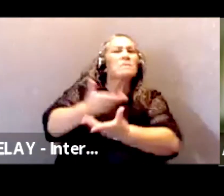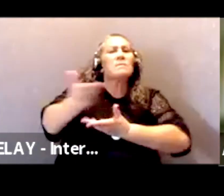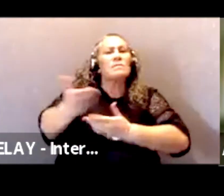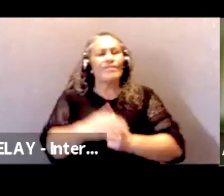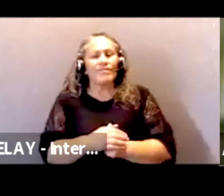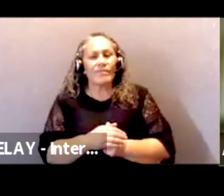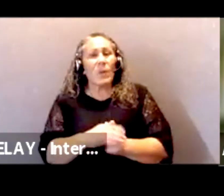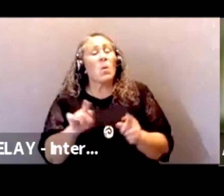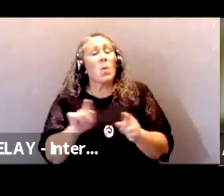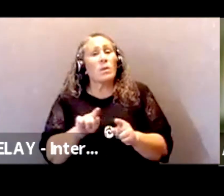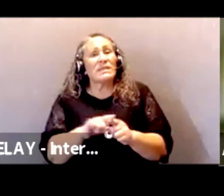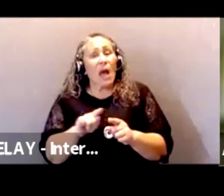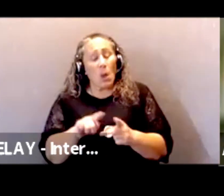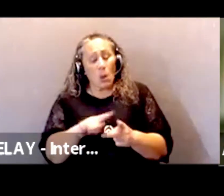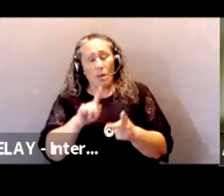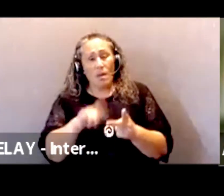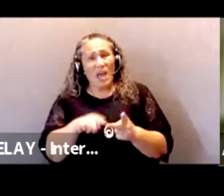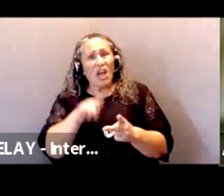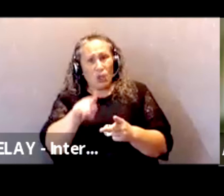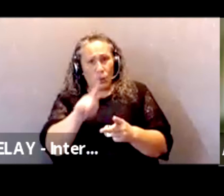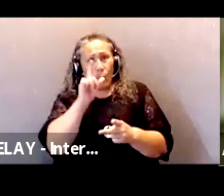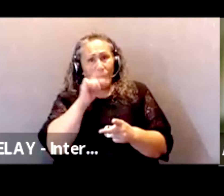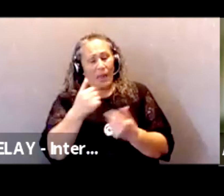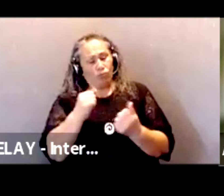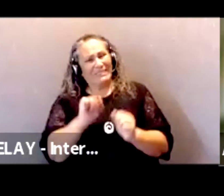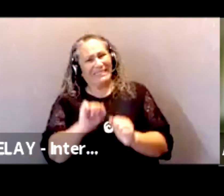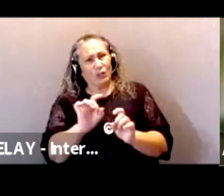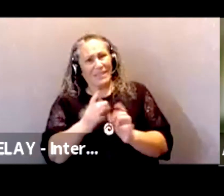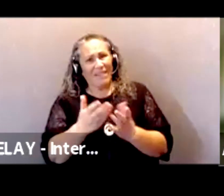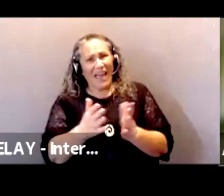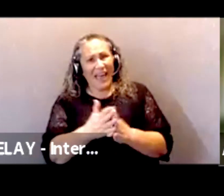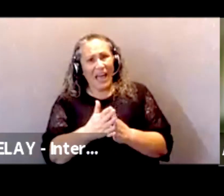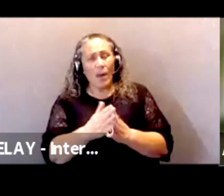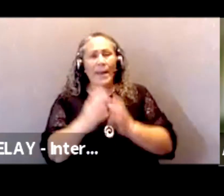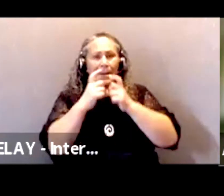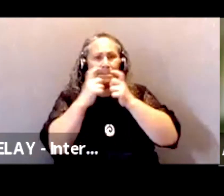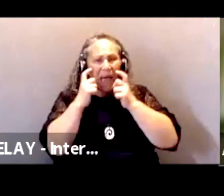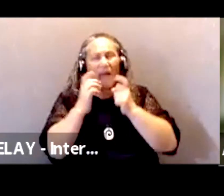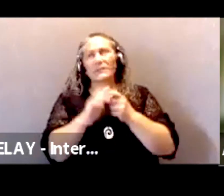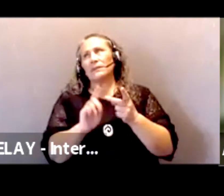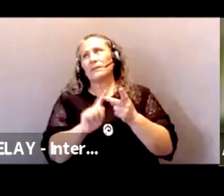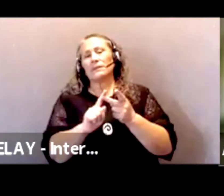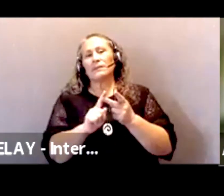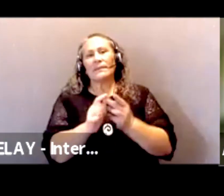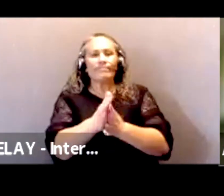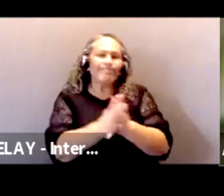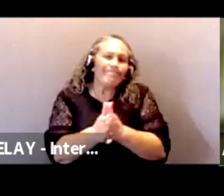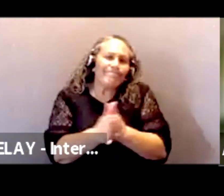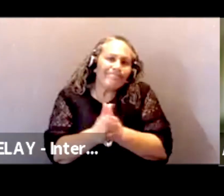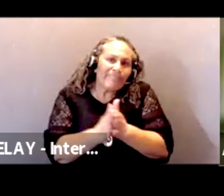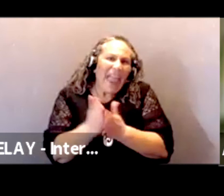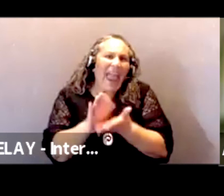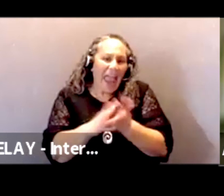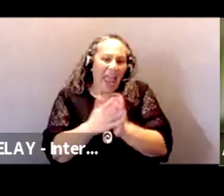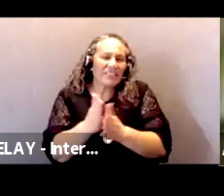measures in place to protect you, like mask wearing, hand hygiene, but that's kind of